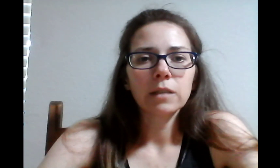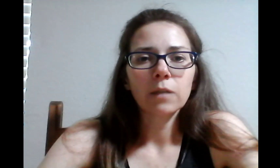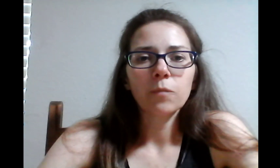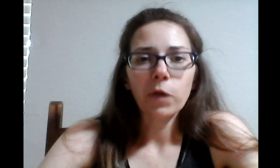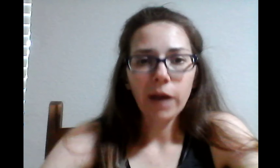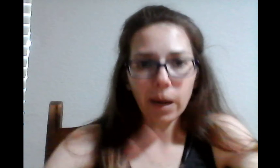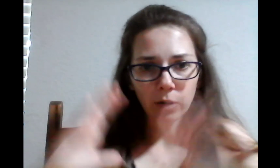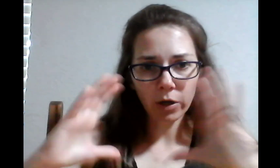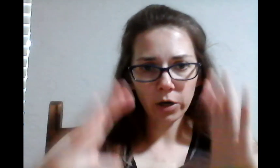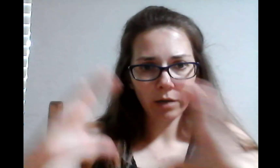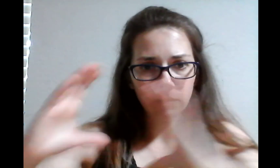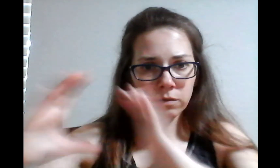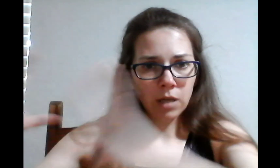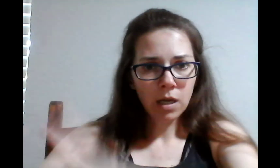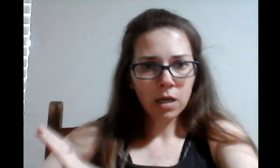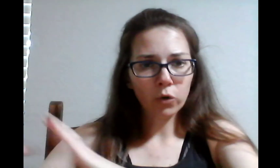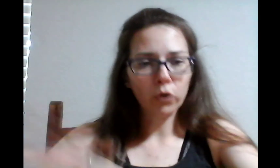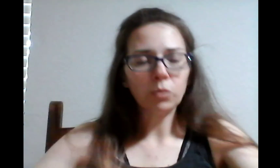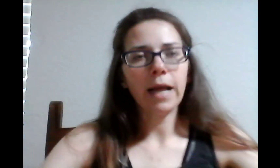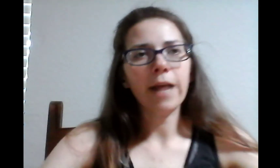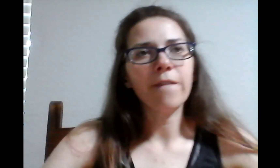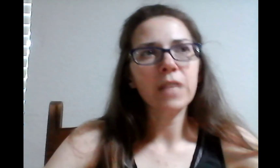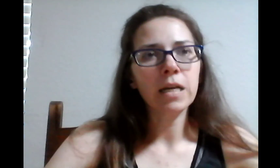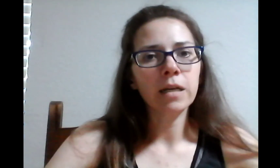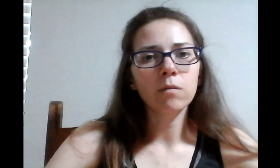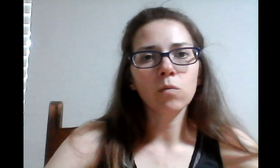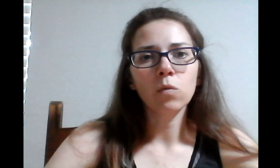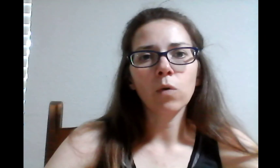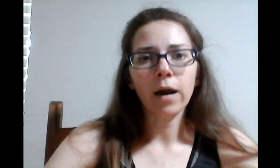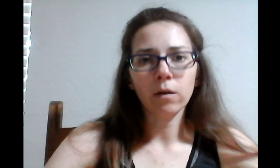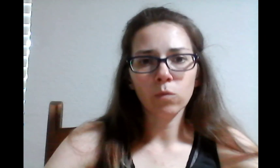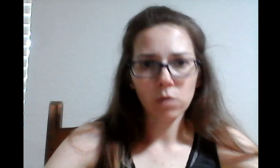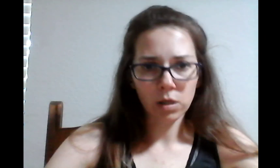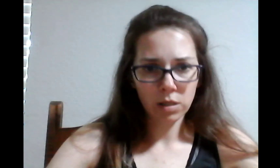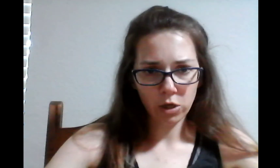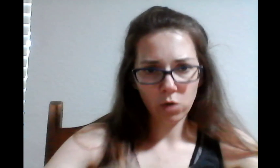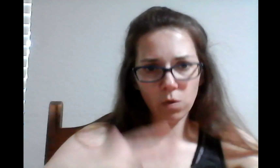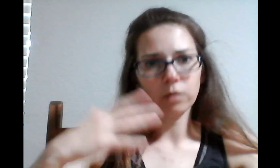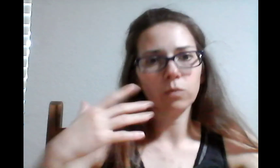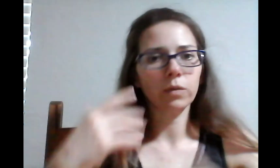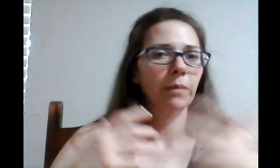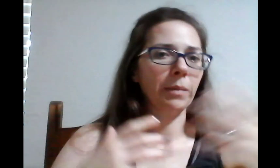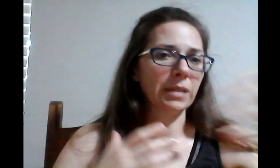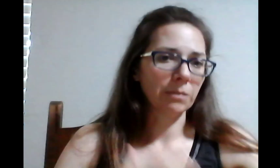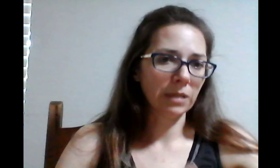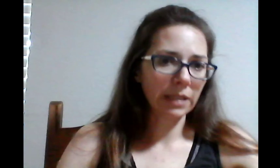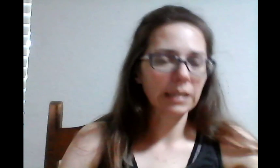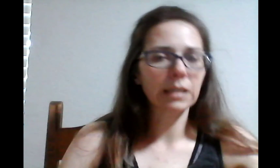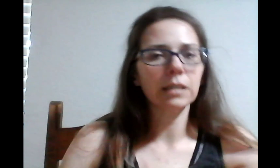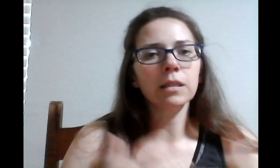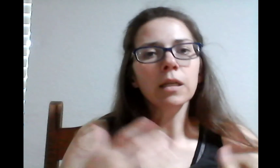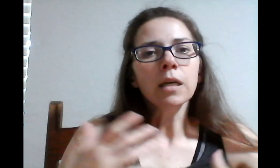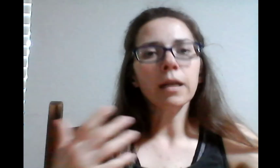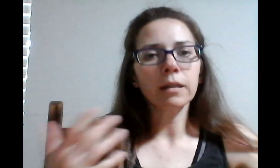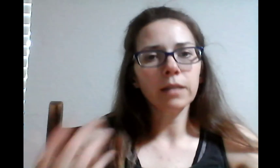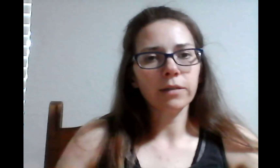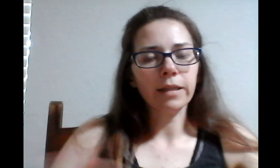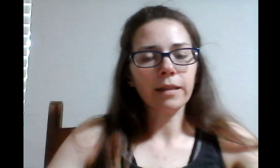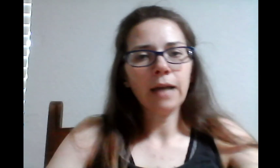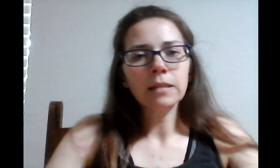basic vocabulary group, and then we'll continue on to maybe some sentences and things like that.